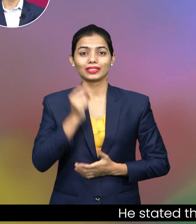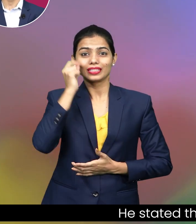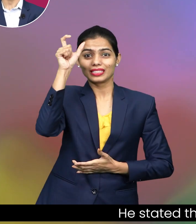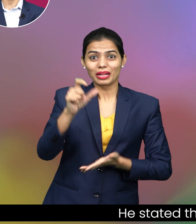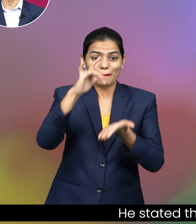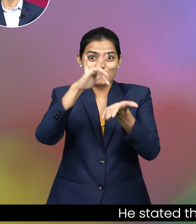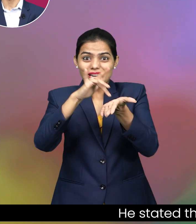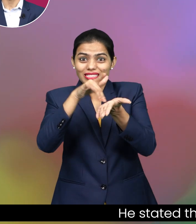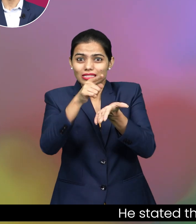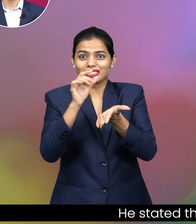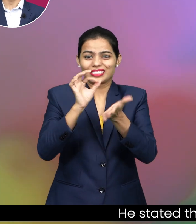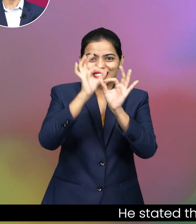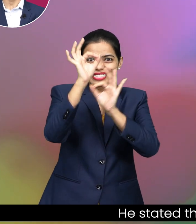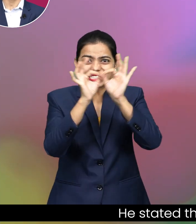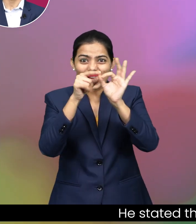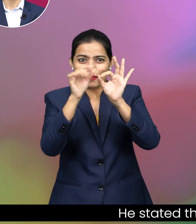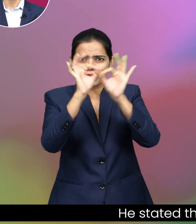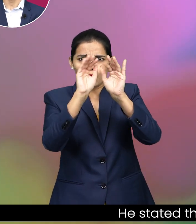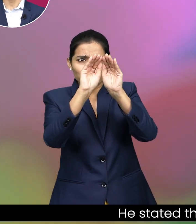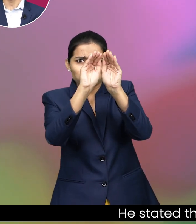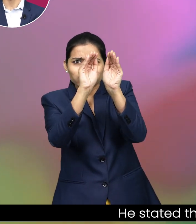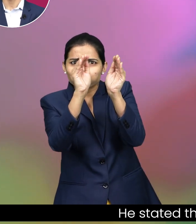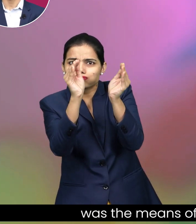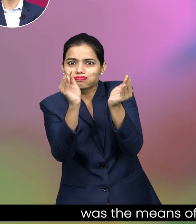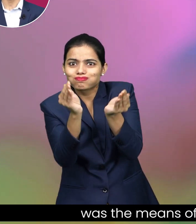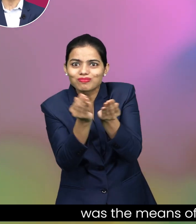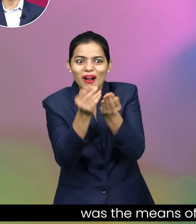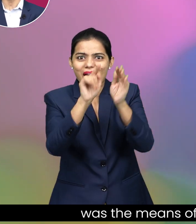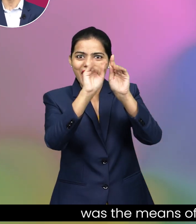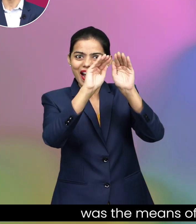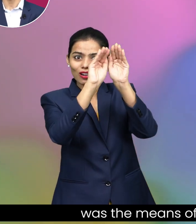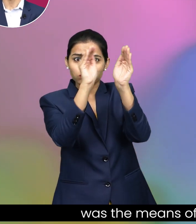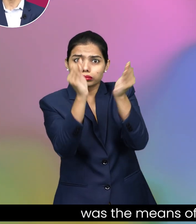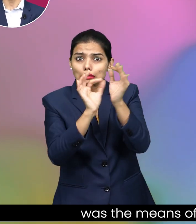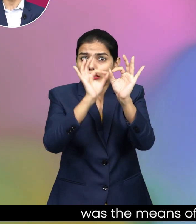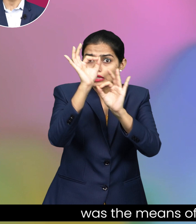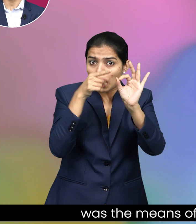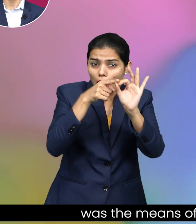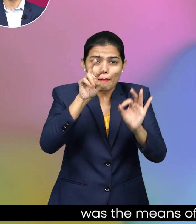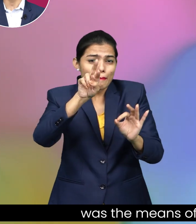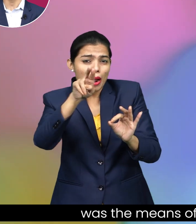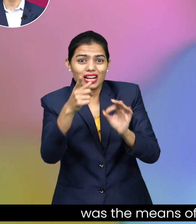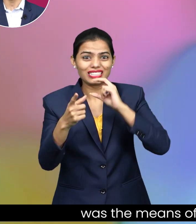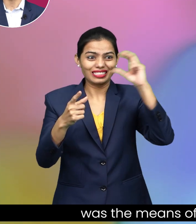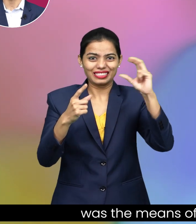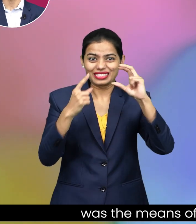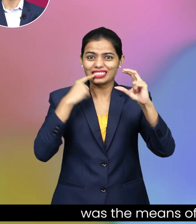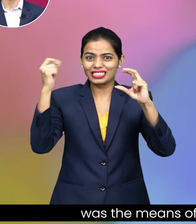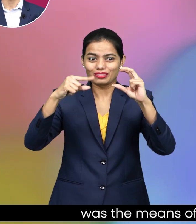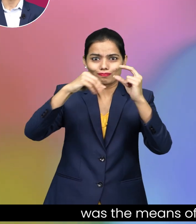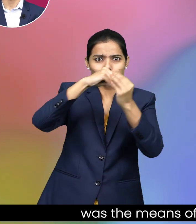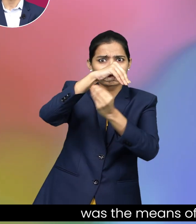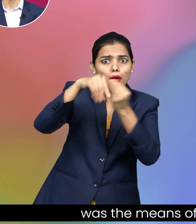He stated that binary fission of cells was the means of reproduction of animal cells.